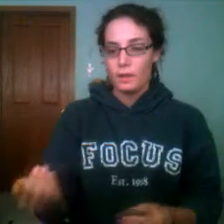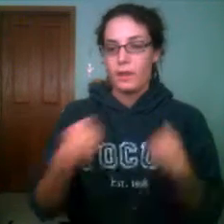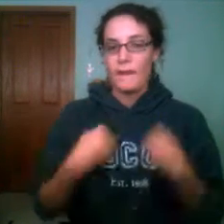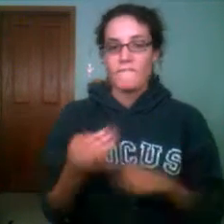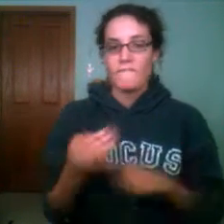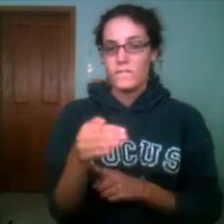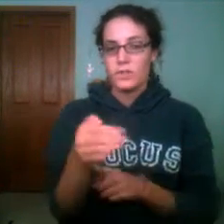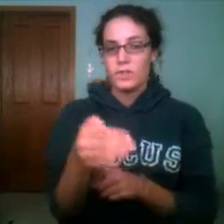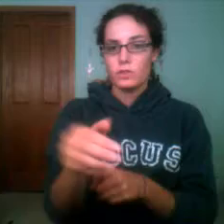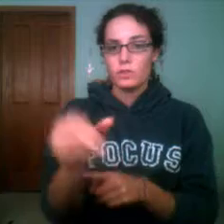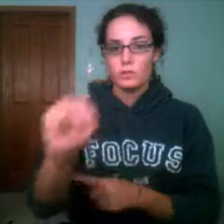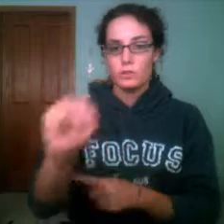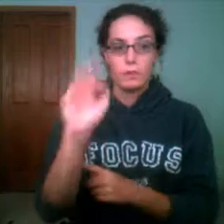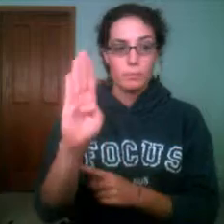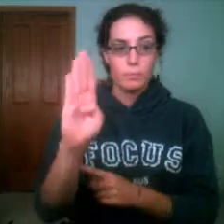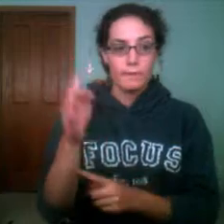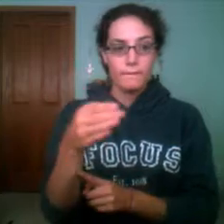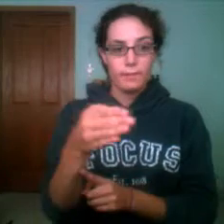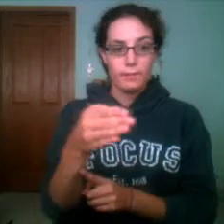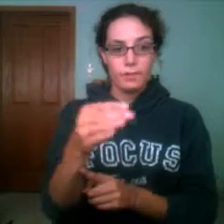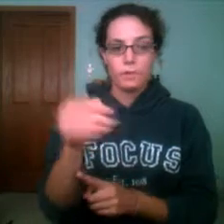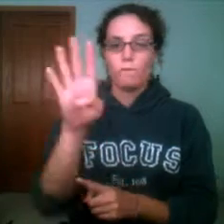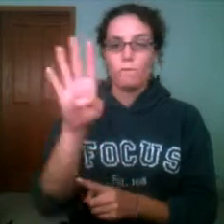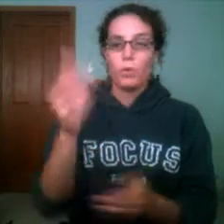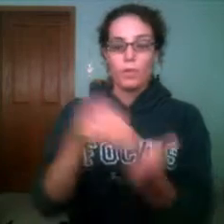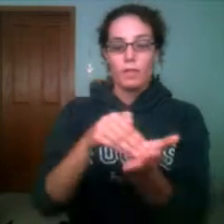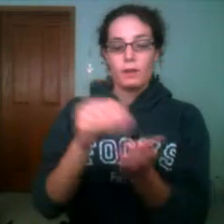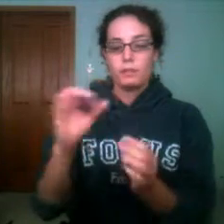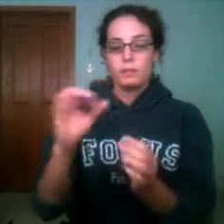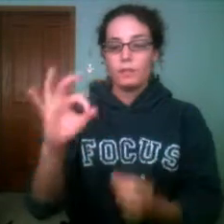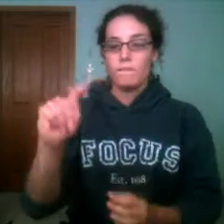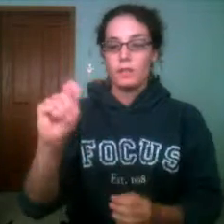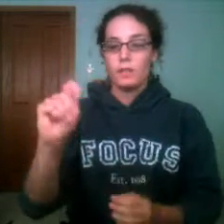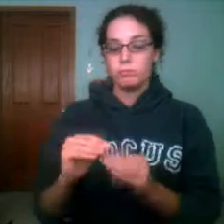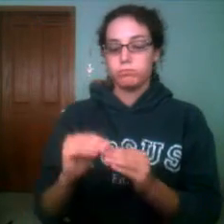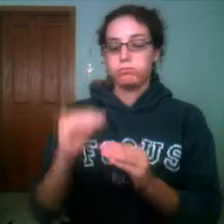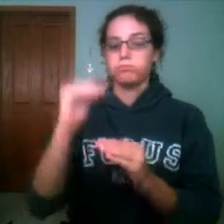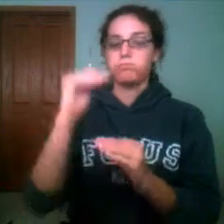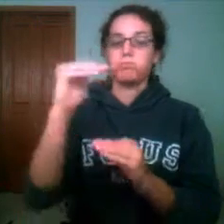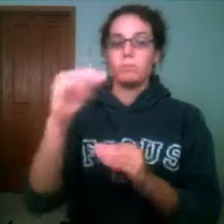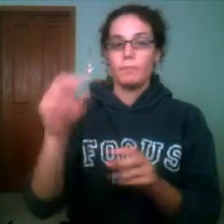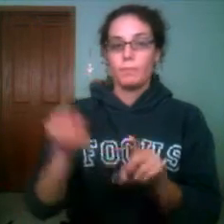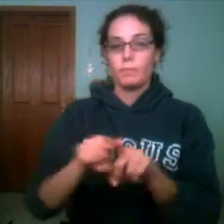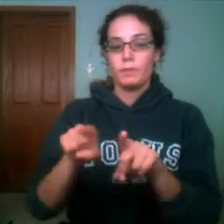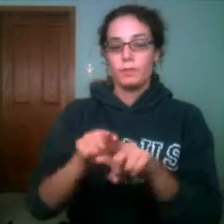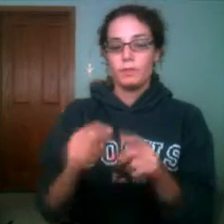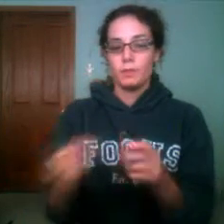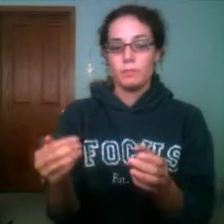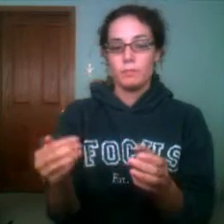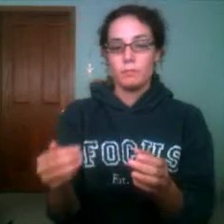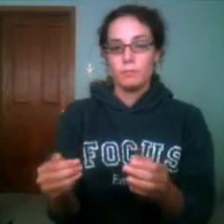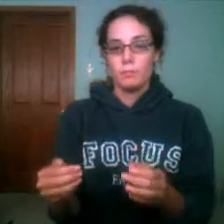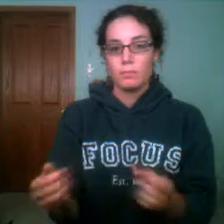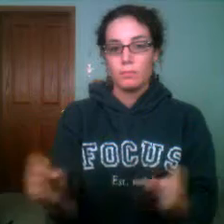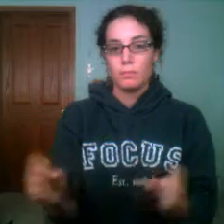it sits above 4,000 feet, pushed up by the same geologic event that built the Sierra Nevada mountains. We